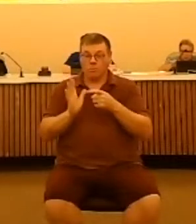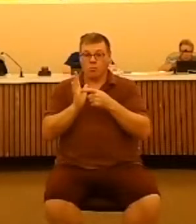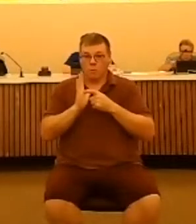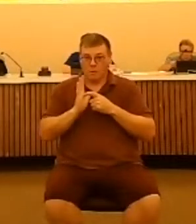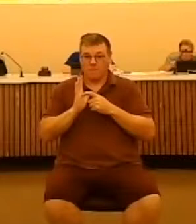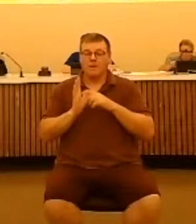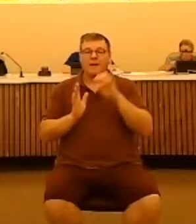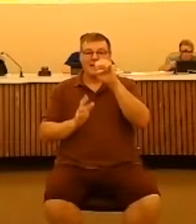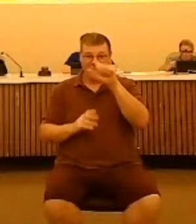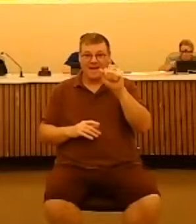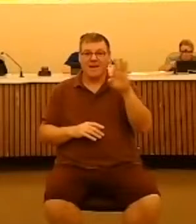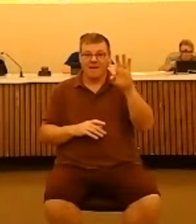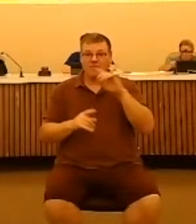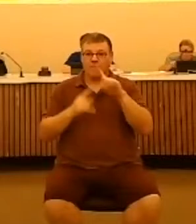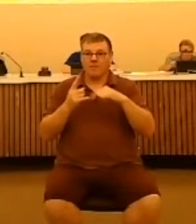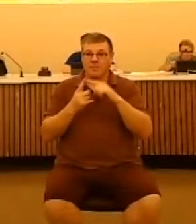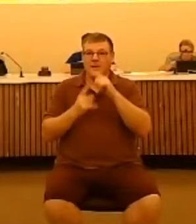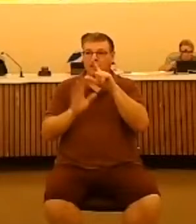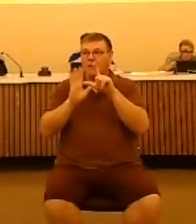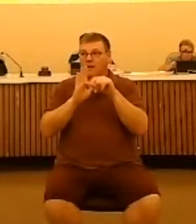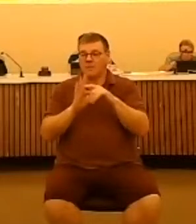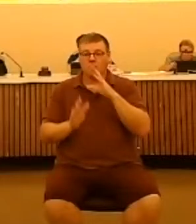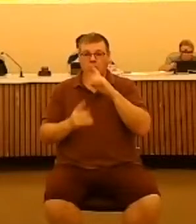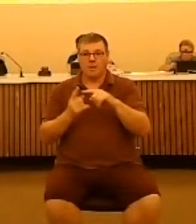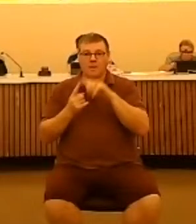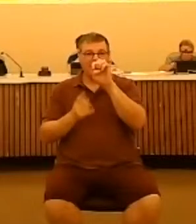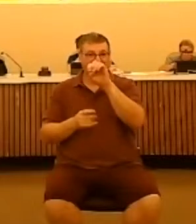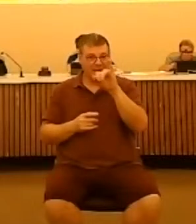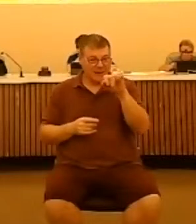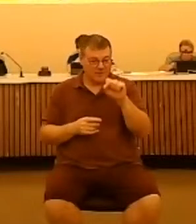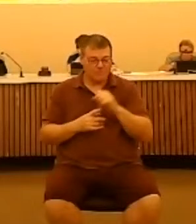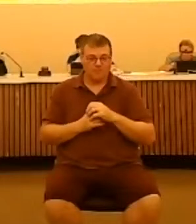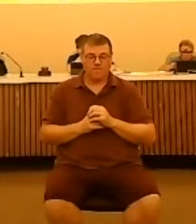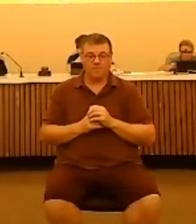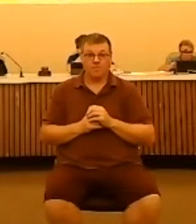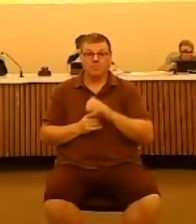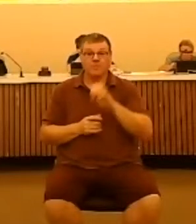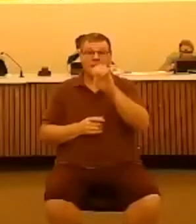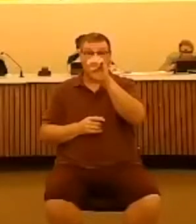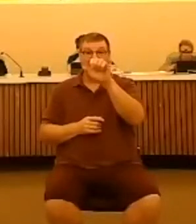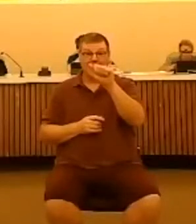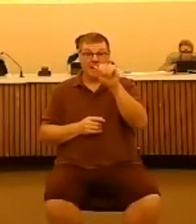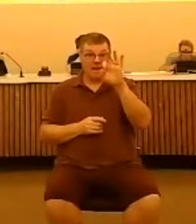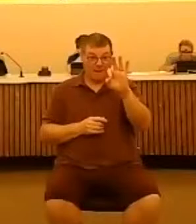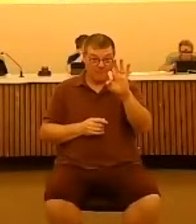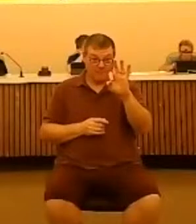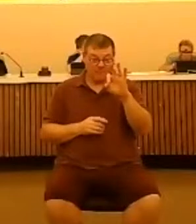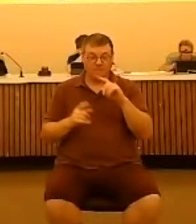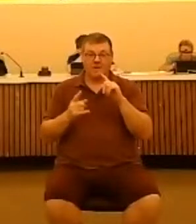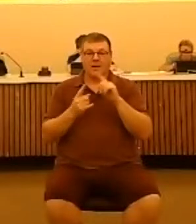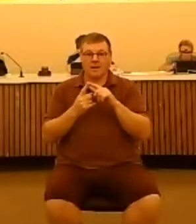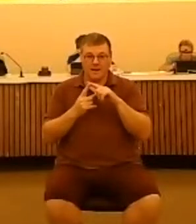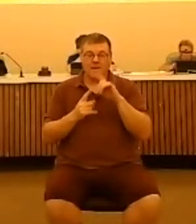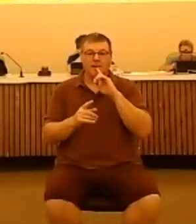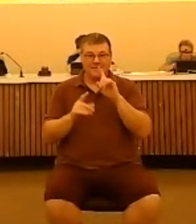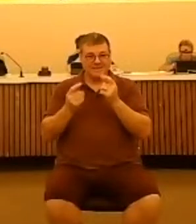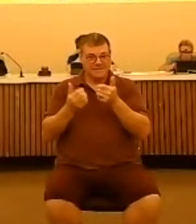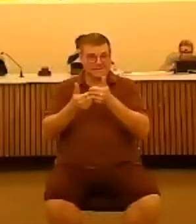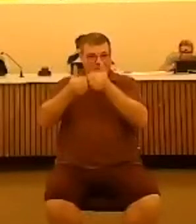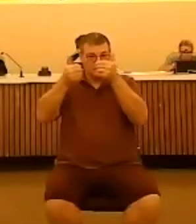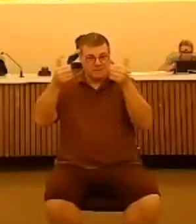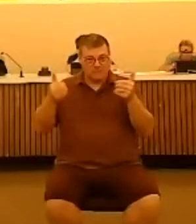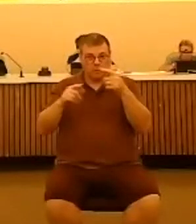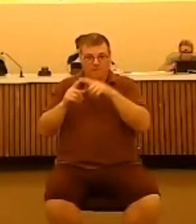the seeker. EAF, but she Yeah, I was gonna later make the then talked distinct. about the EIS. Yeah, so the EAF, environmental assessment form, is distinct from